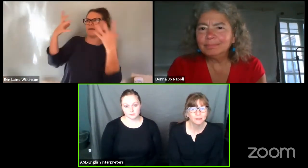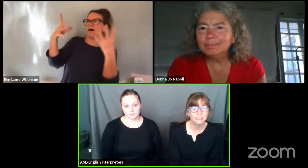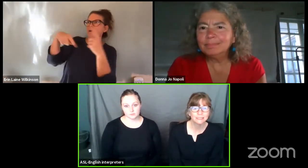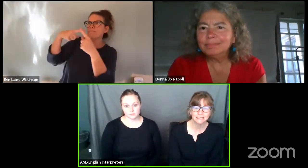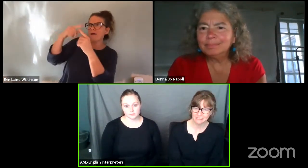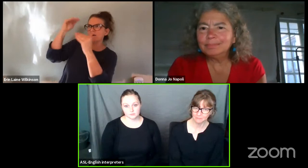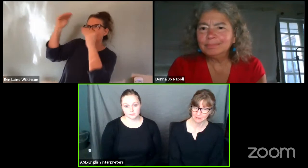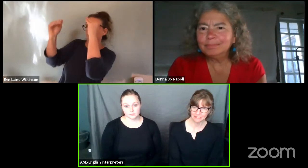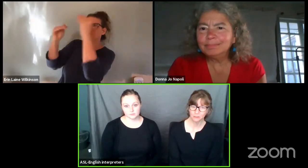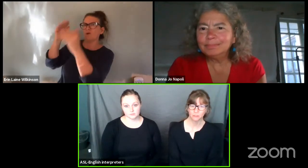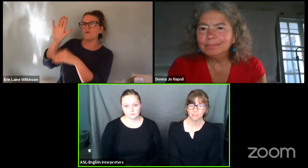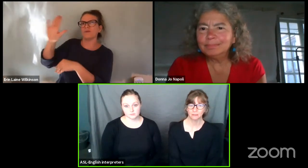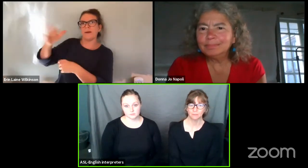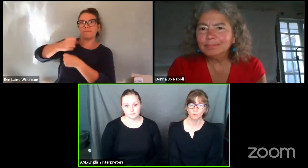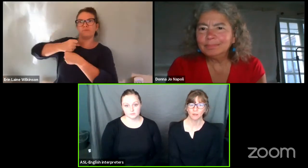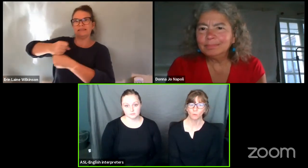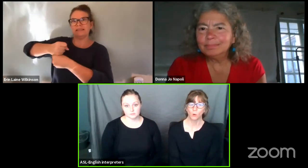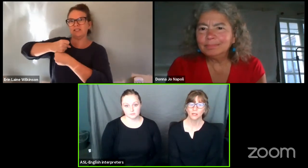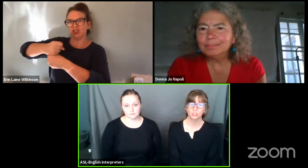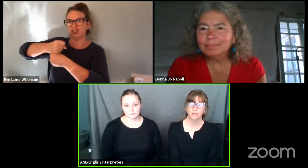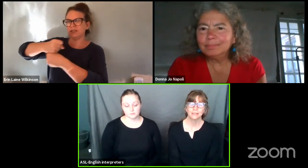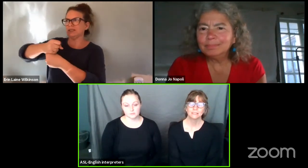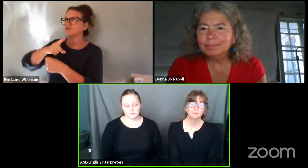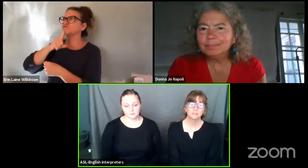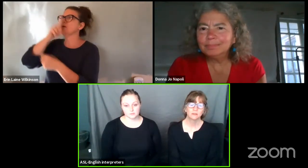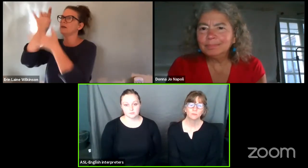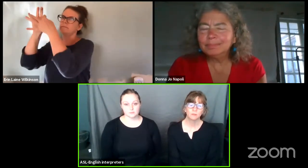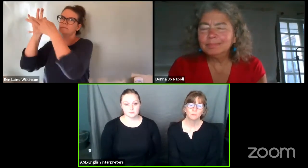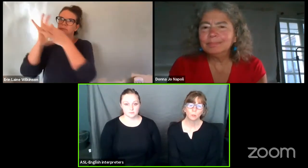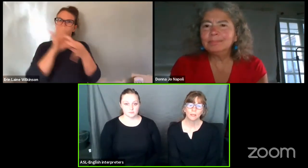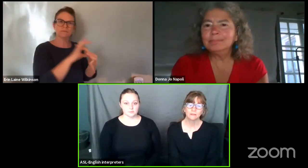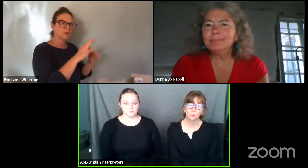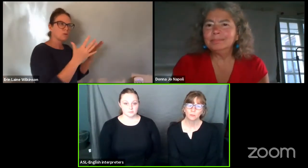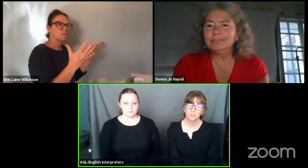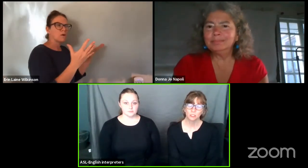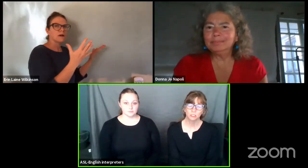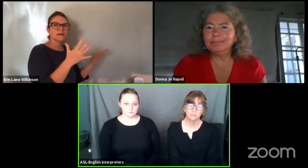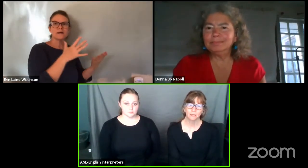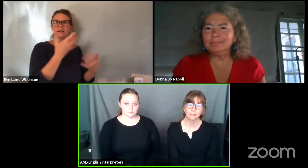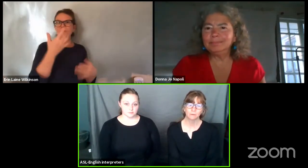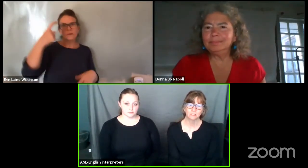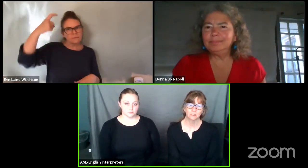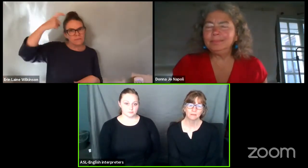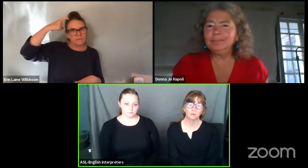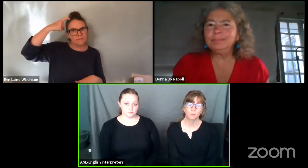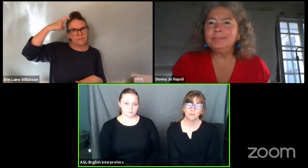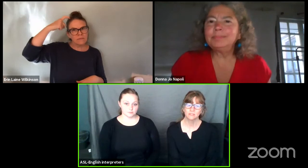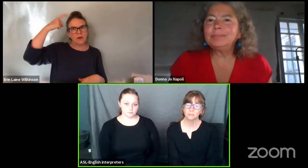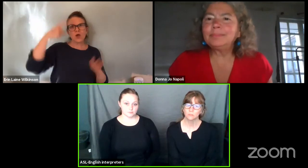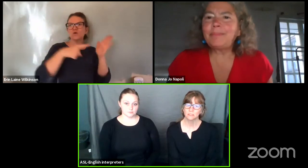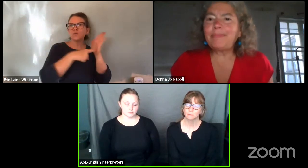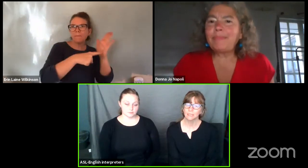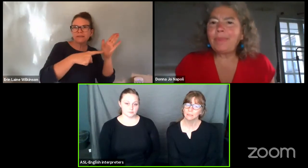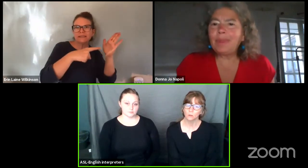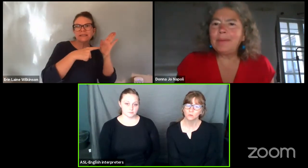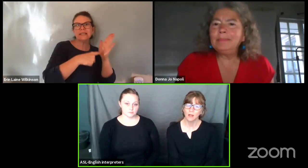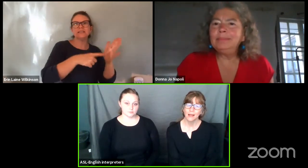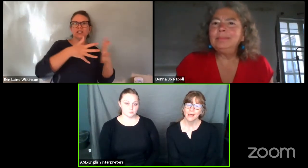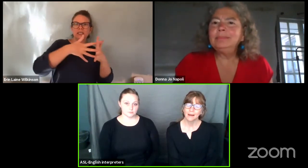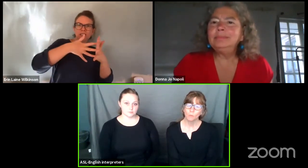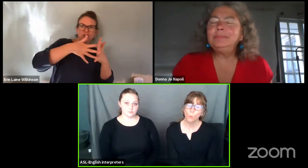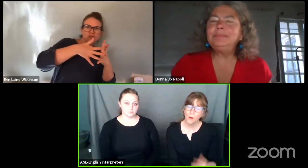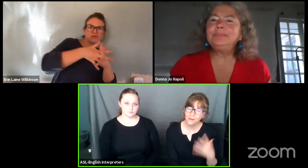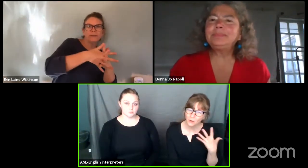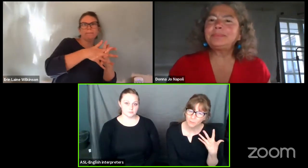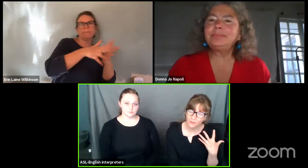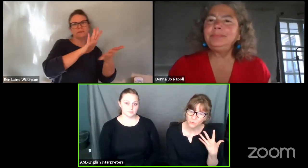person, but it's just something that's interesting to me when I watch different deaf people and their production of sign language, and I think of what I've seen with some kiddos,